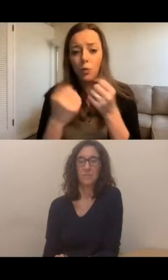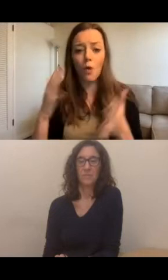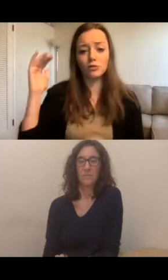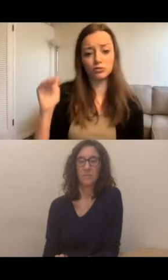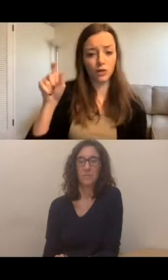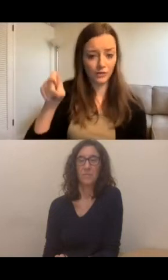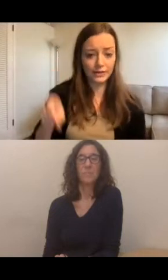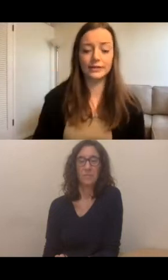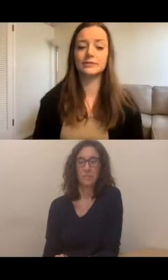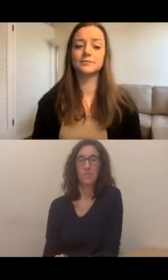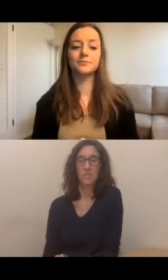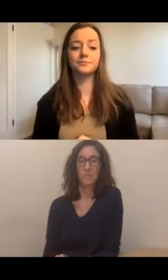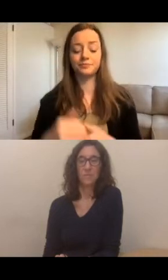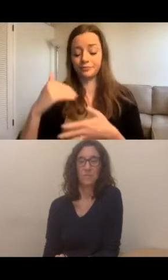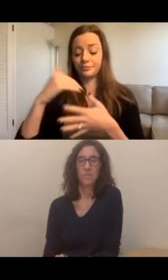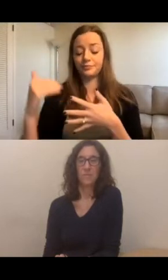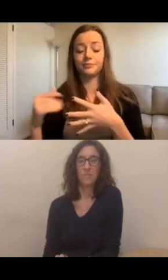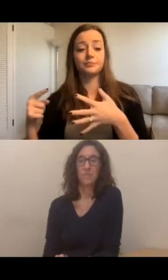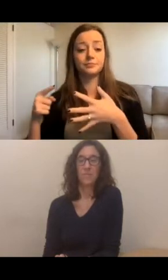help support what the child needs.